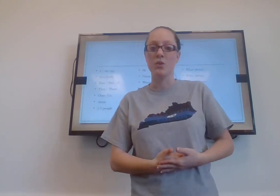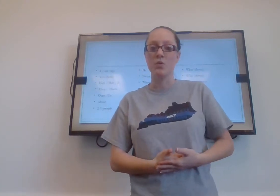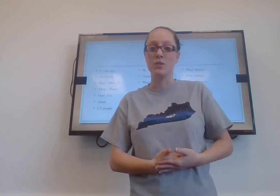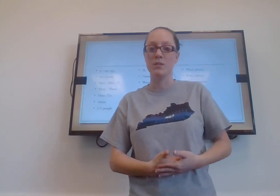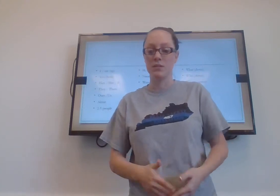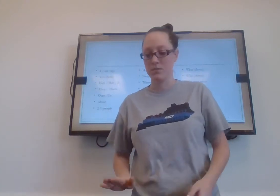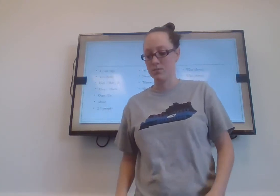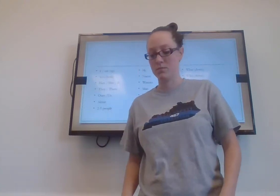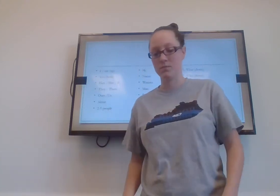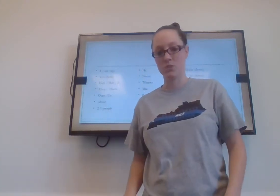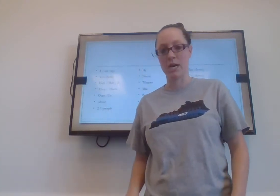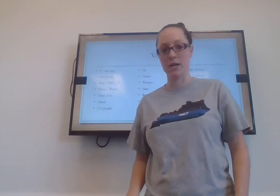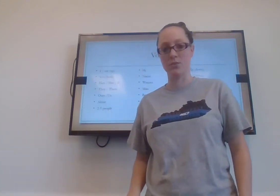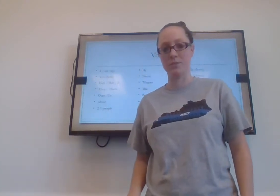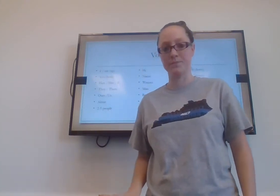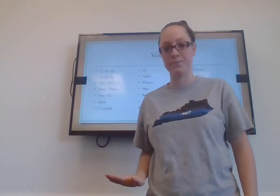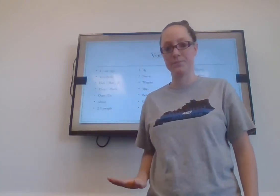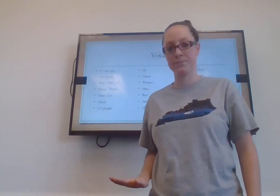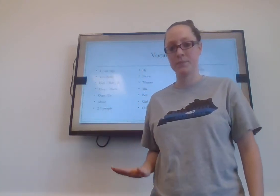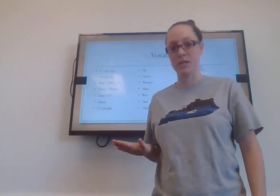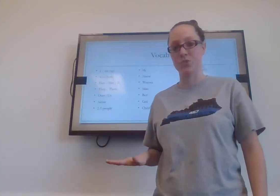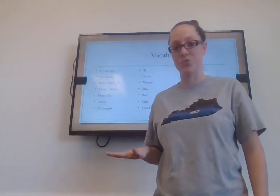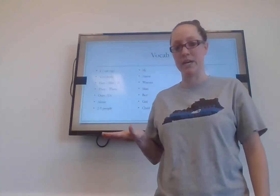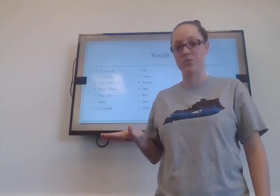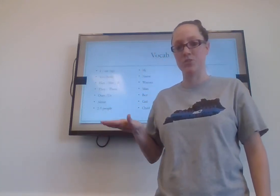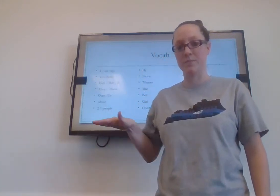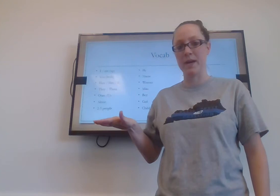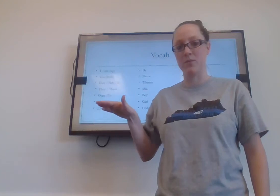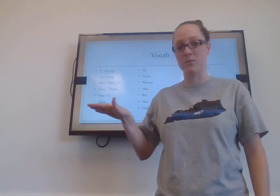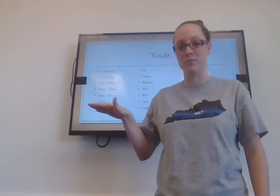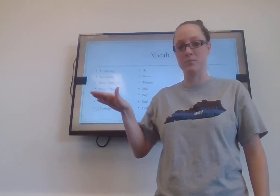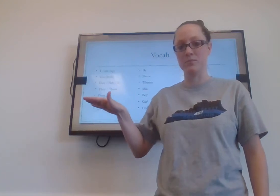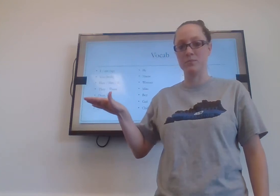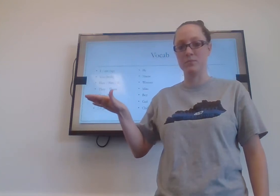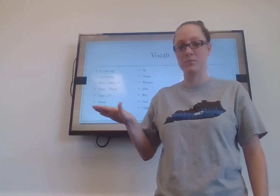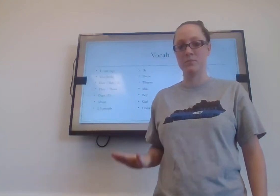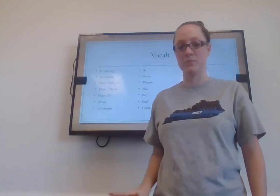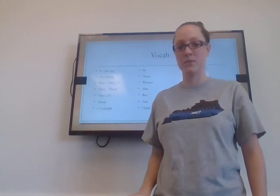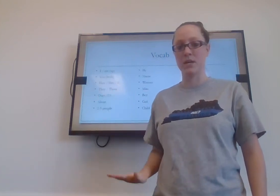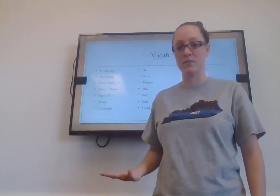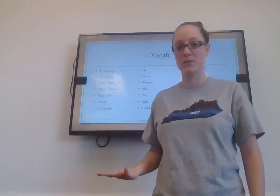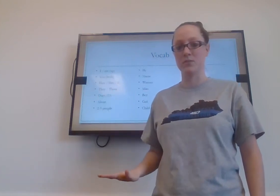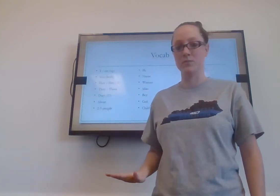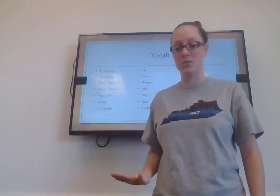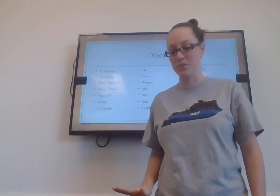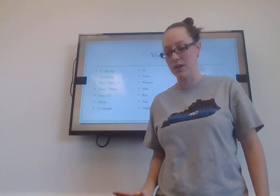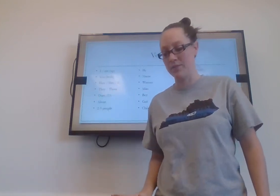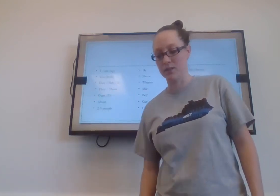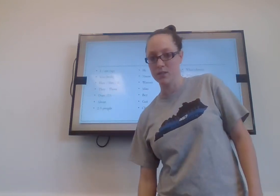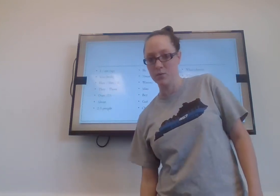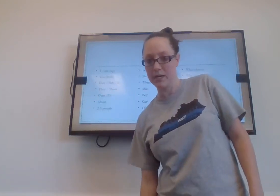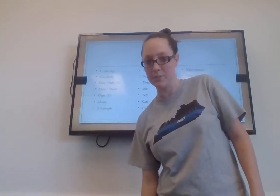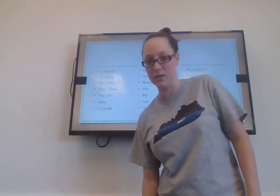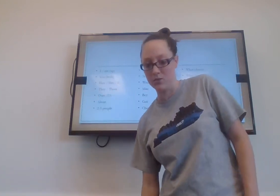3-year-old child, and you stature them, how kind of deal. So if you have a little baby, you're way